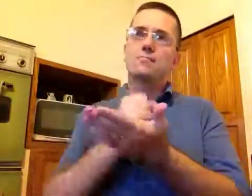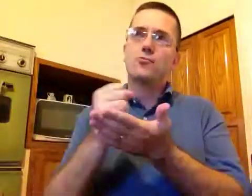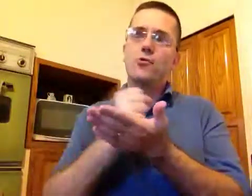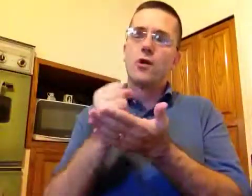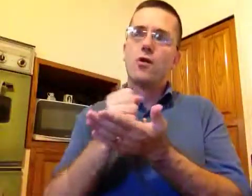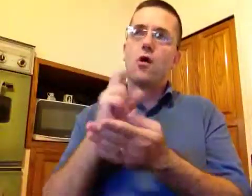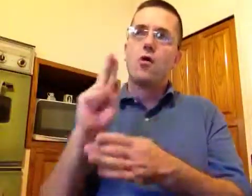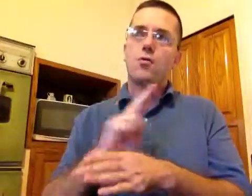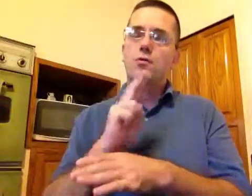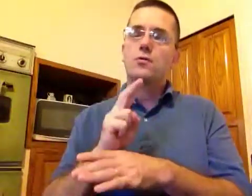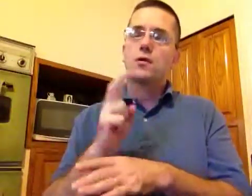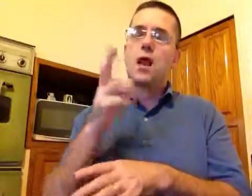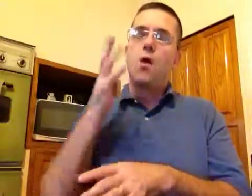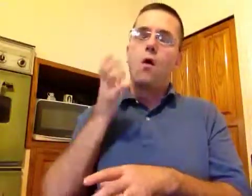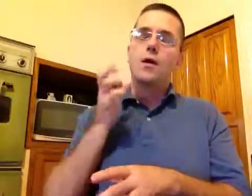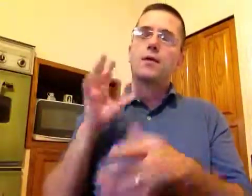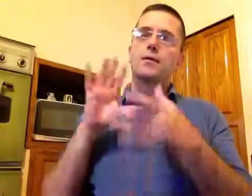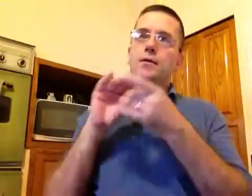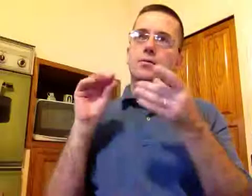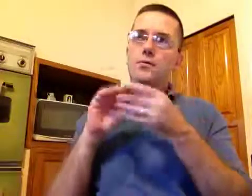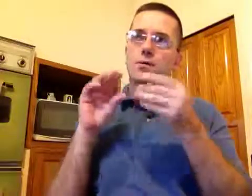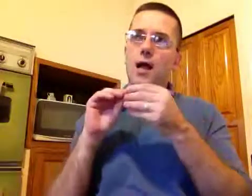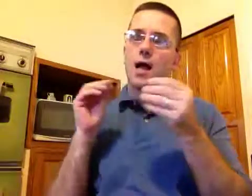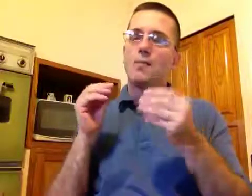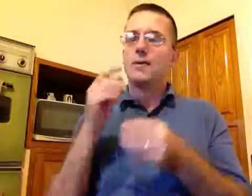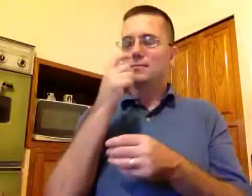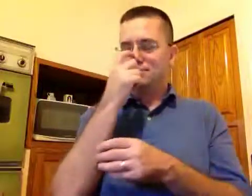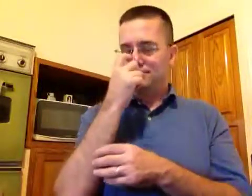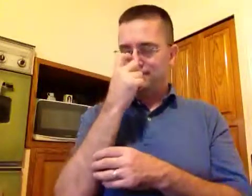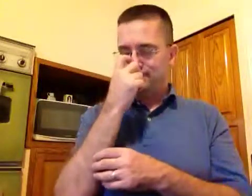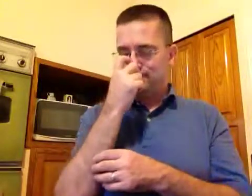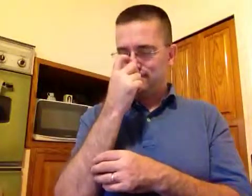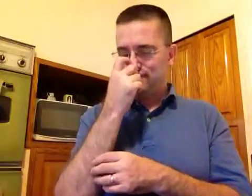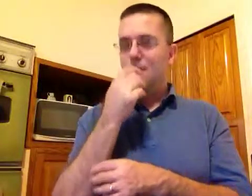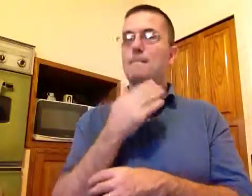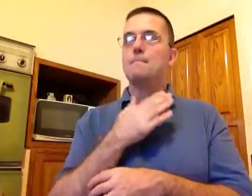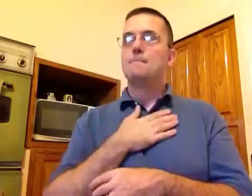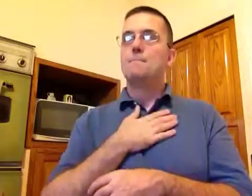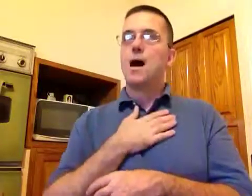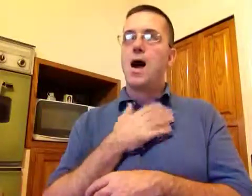I want to hear your comment, because my contention with that, or my